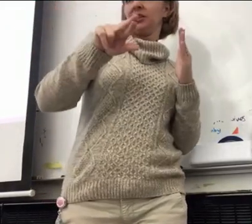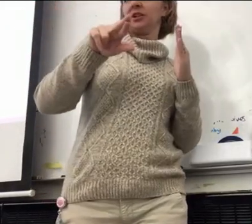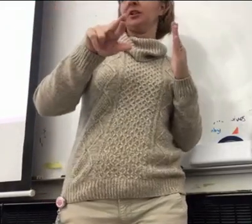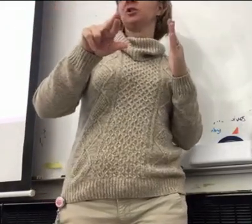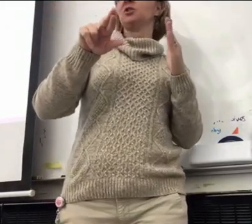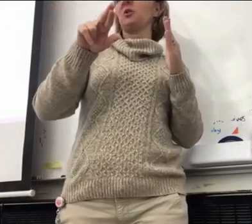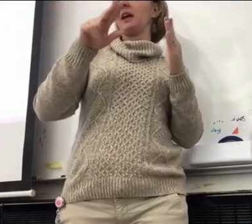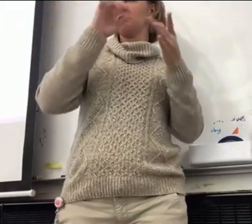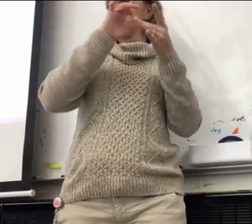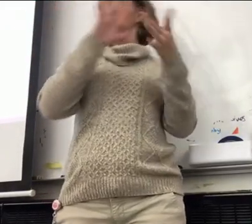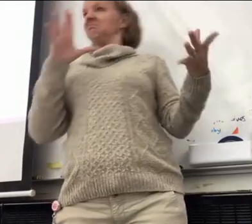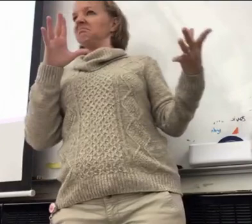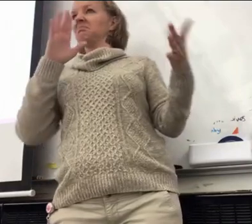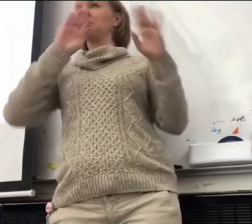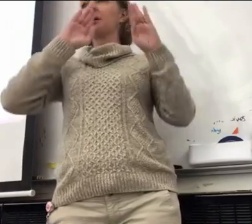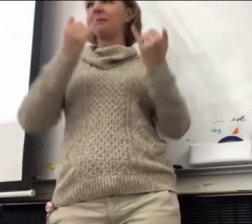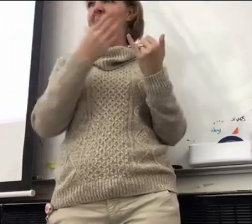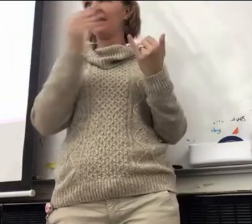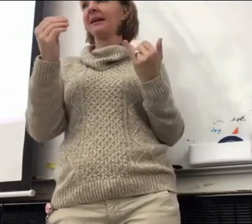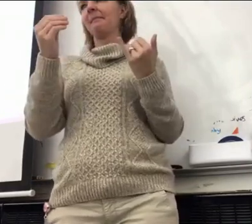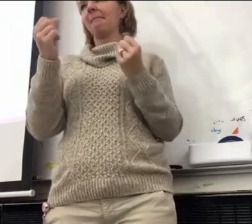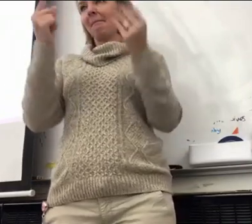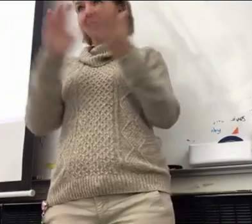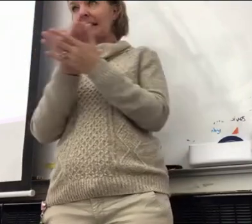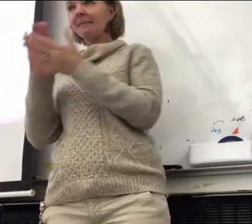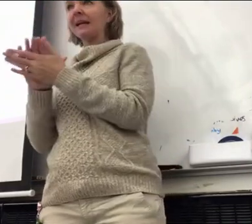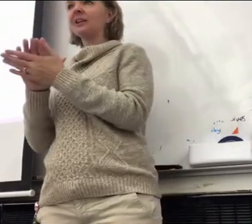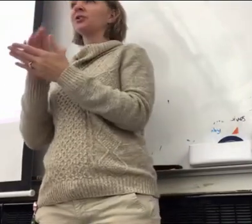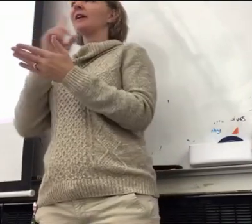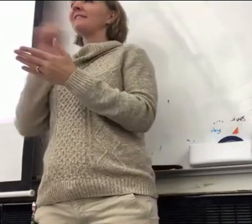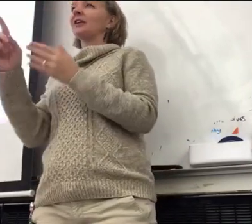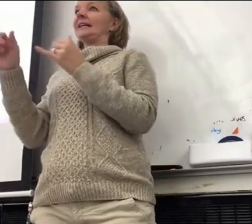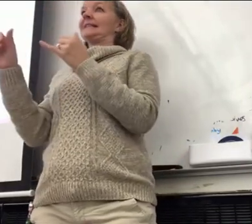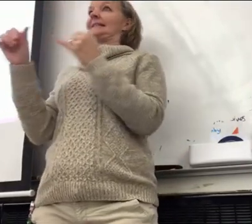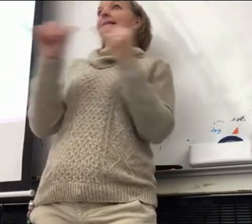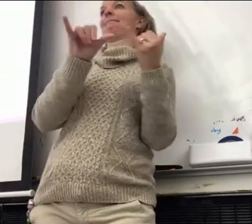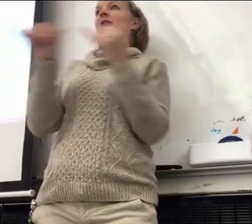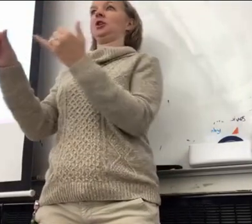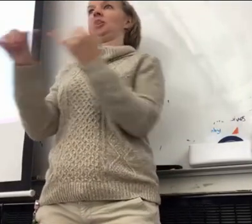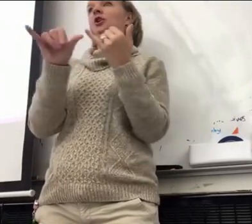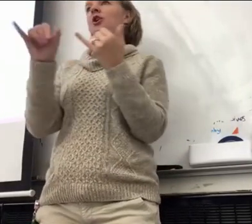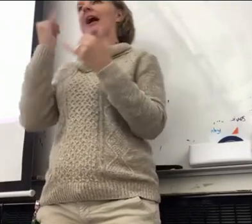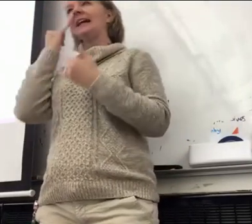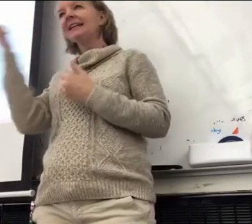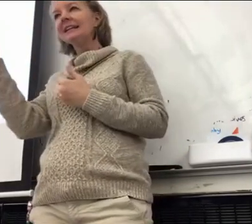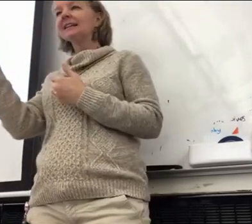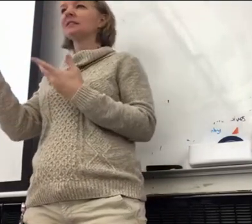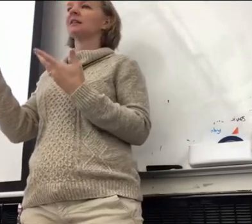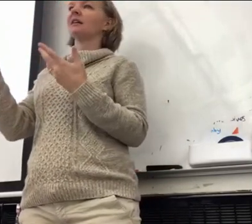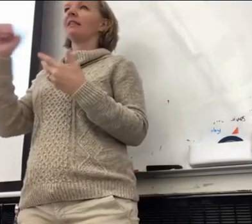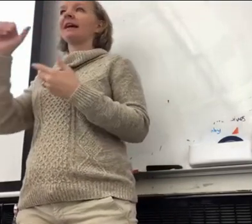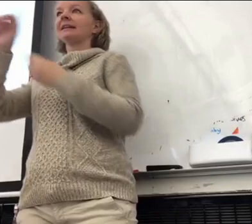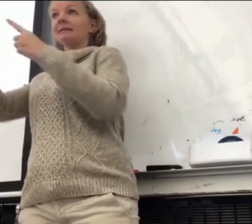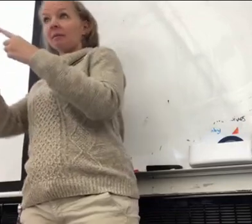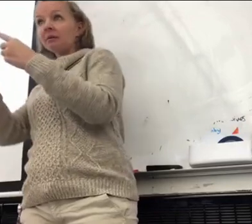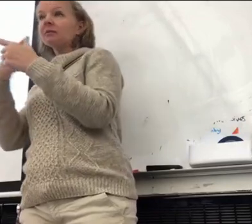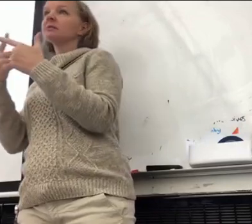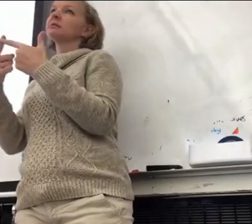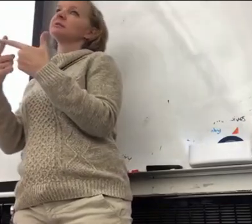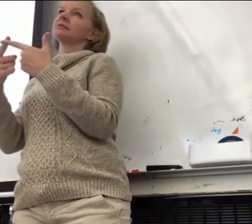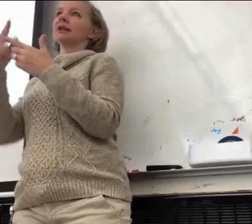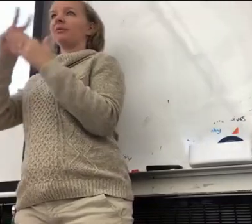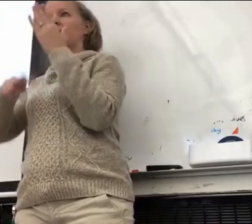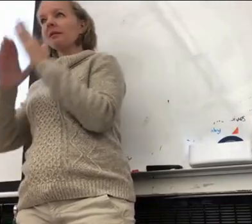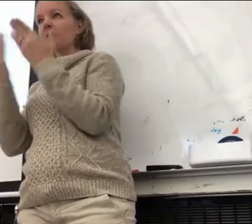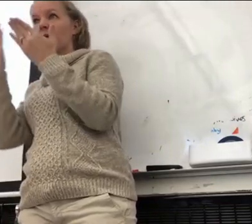off of Brigham Young's belief in polygamy. And so they actually have very similar things that the other one does. Like they have temples. They